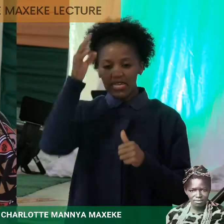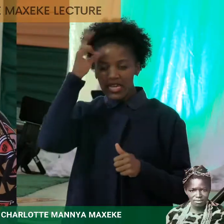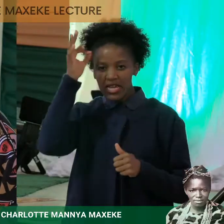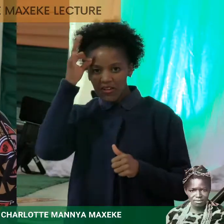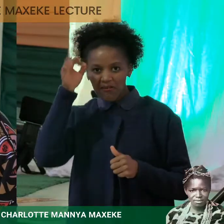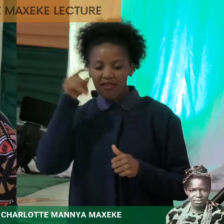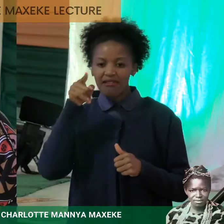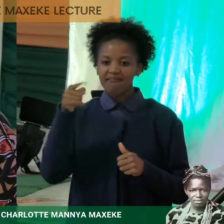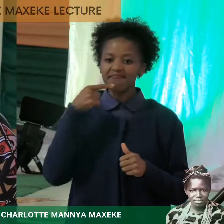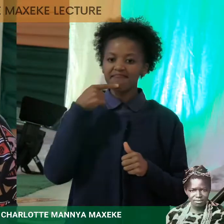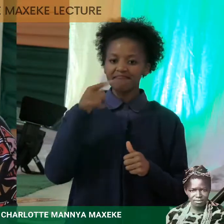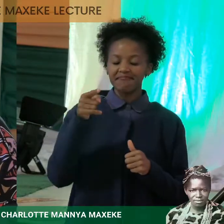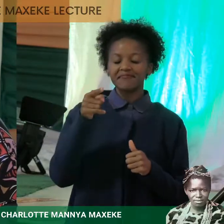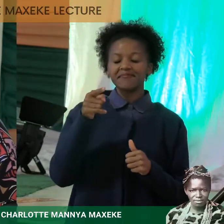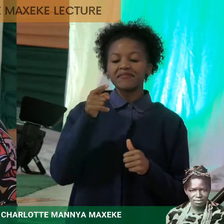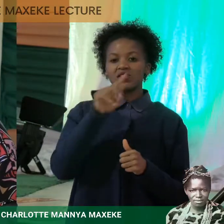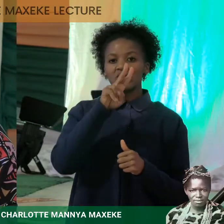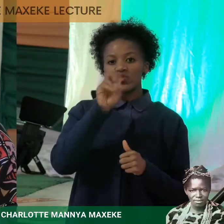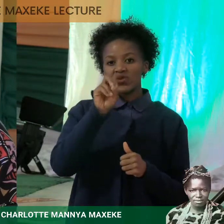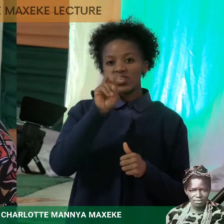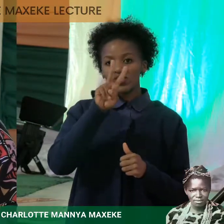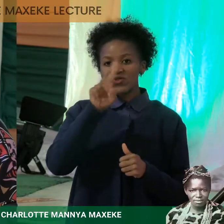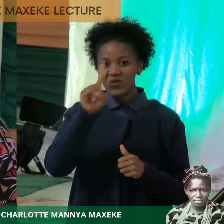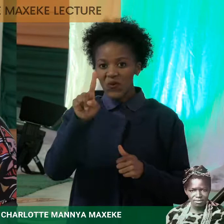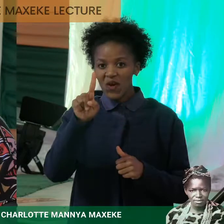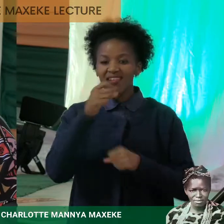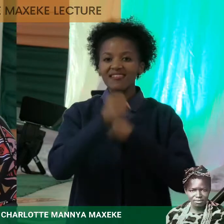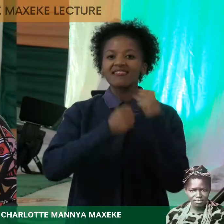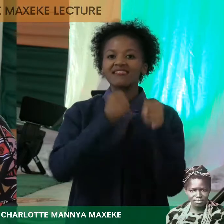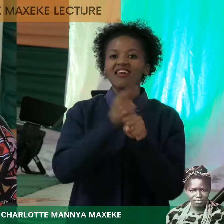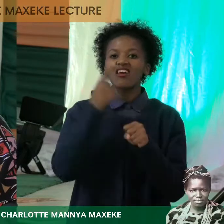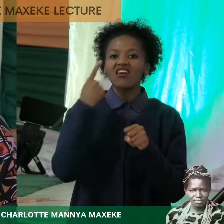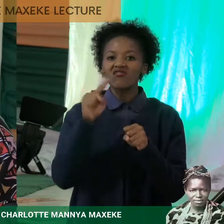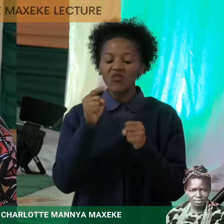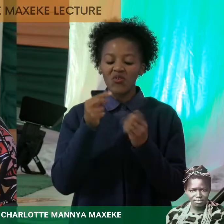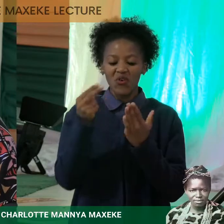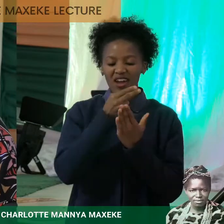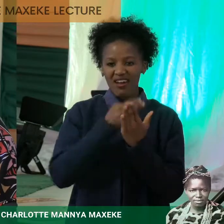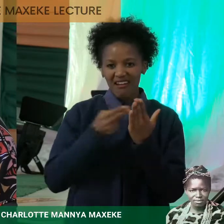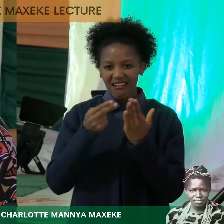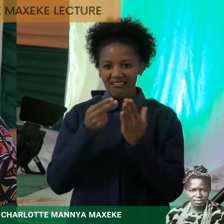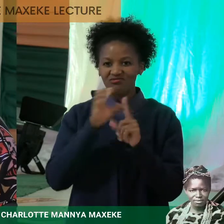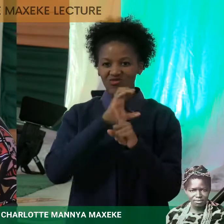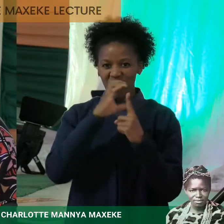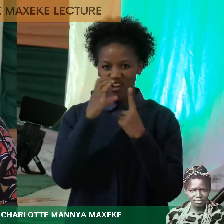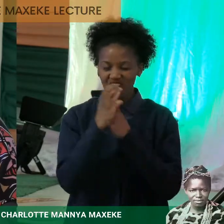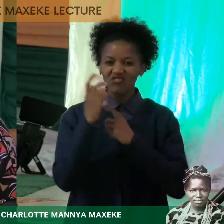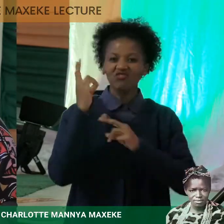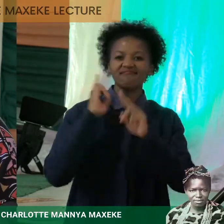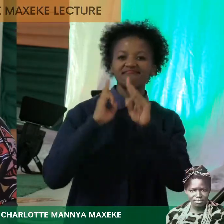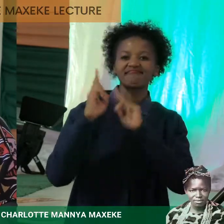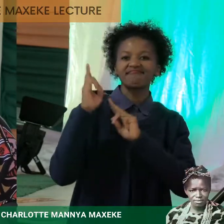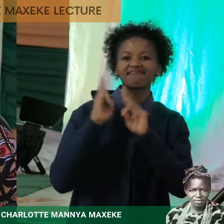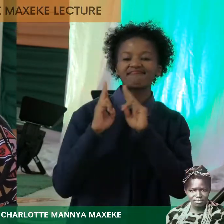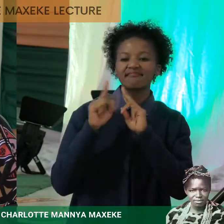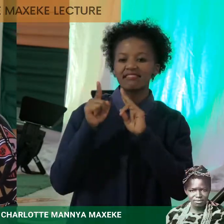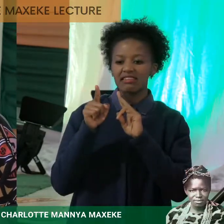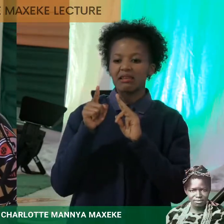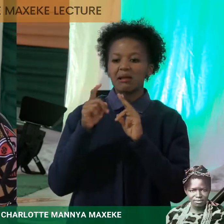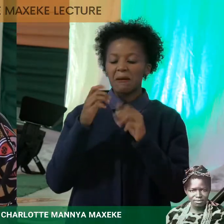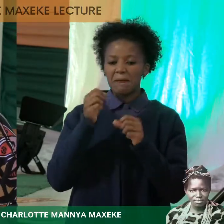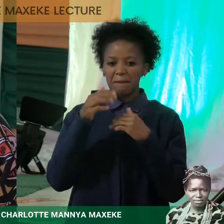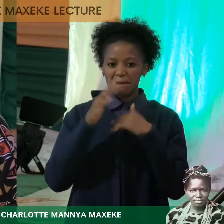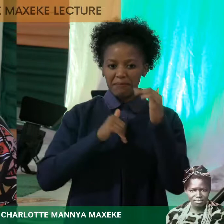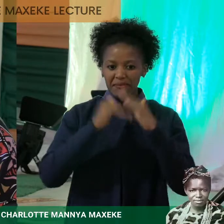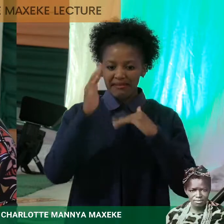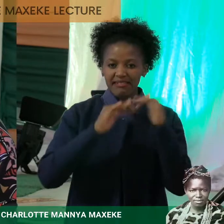2021 as the year of arts, culture and heritage as deliverers for building the Africa we